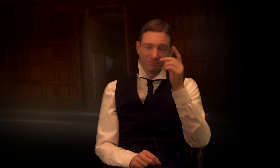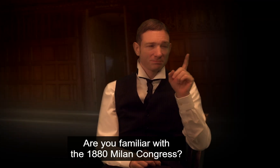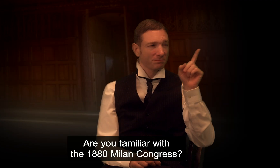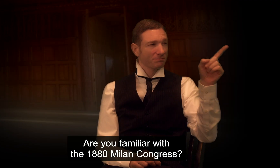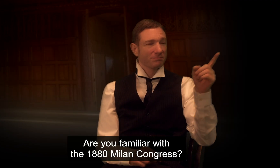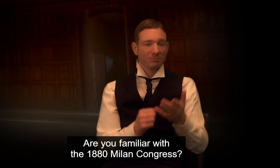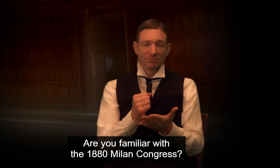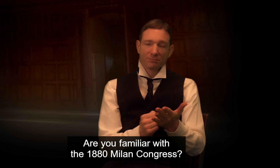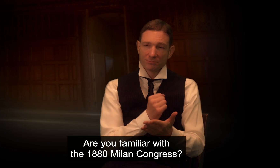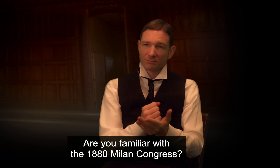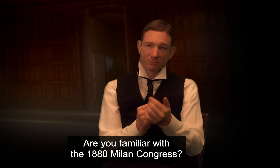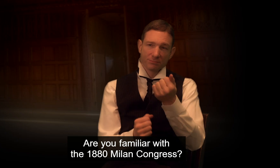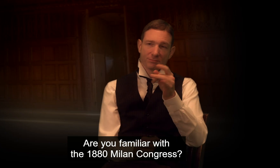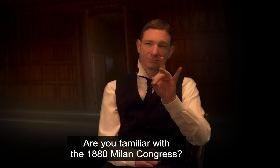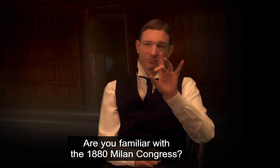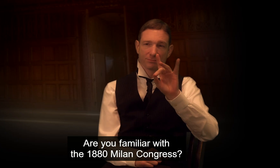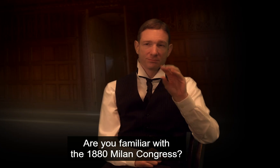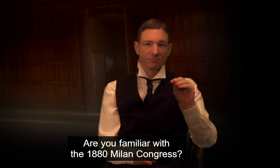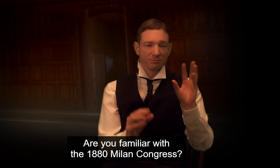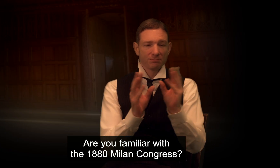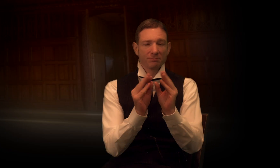Are you familiar with the 1880 Milan Congress?